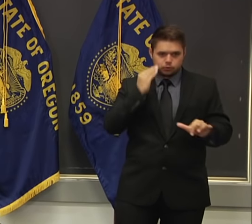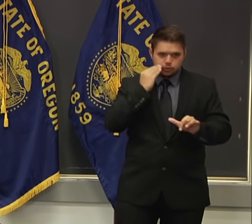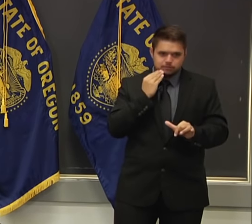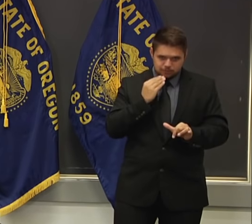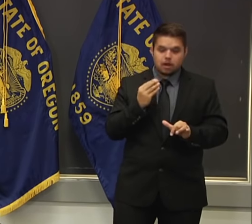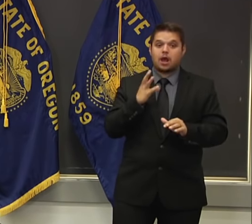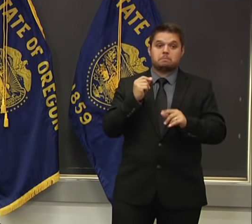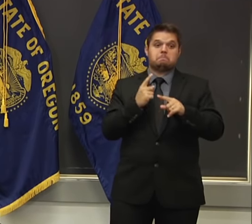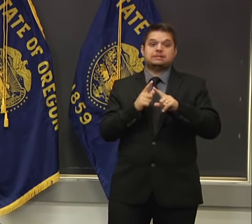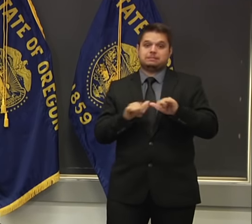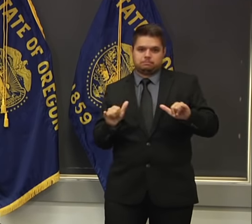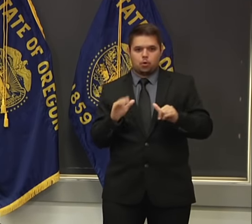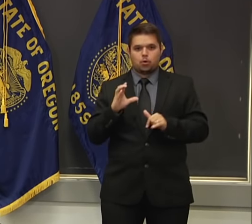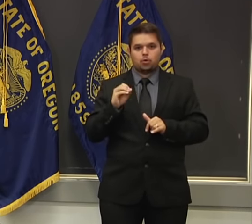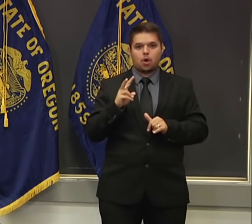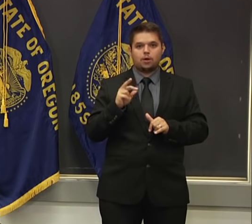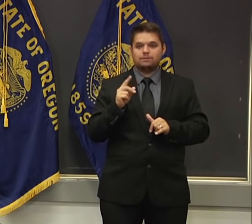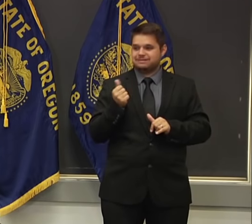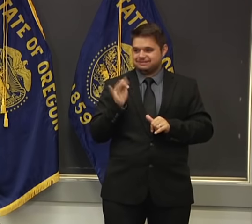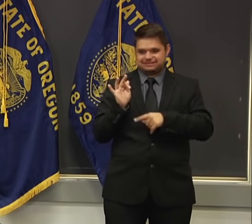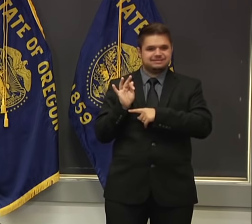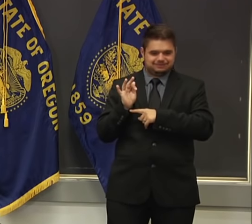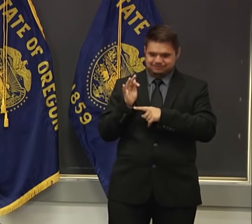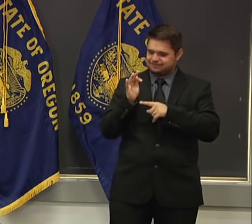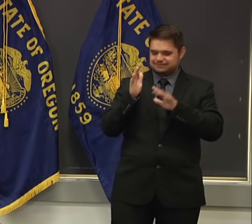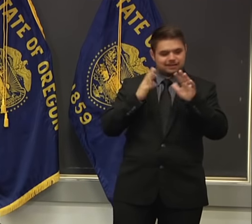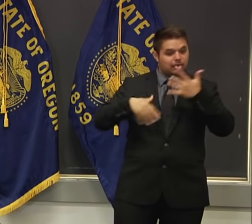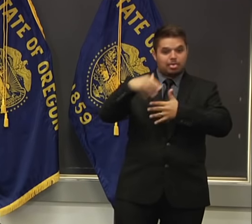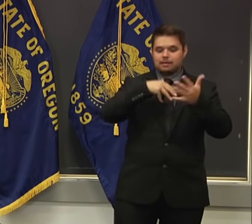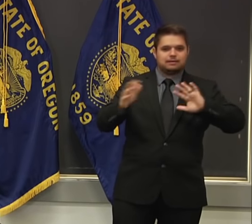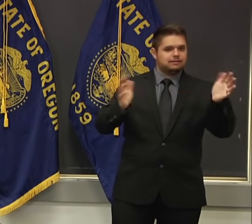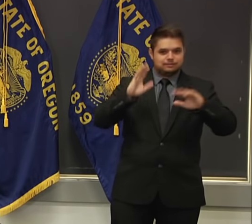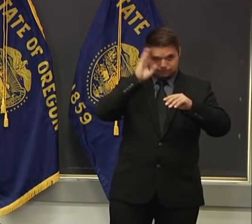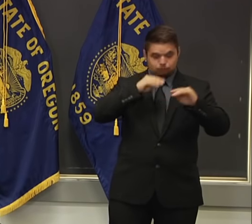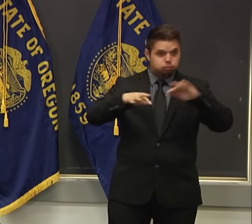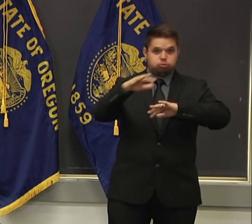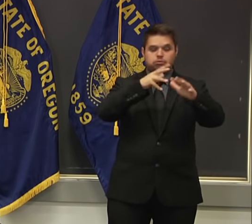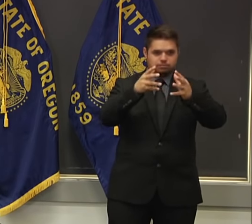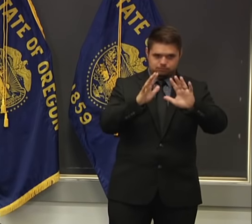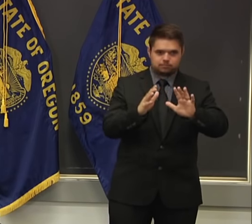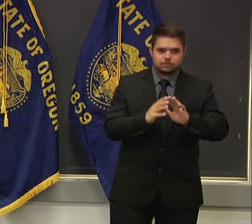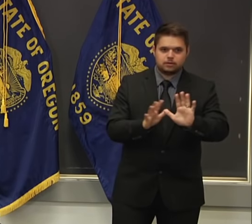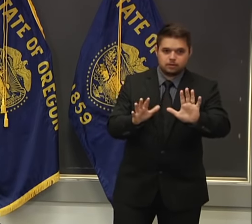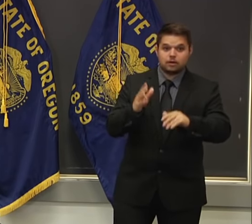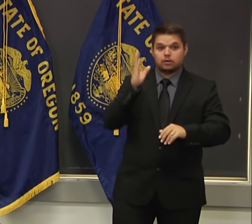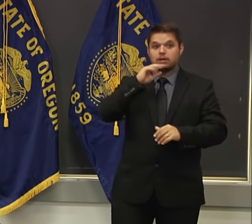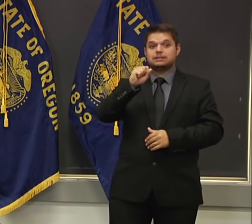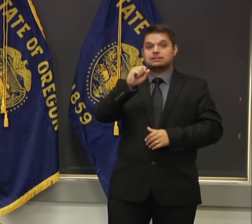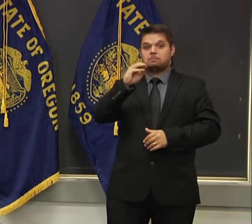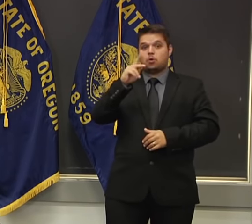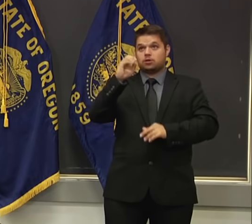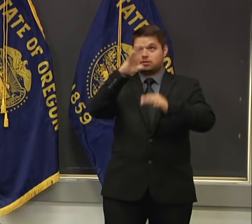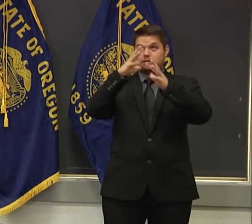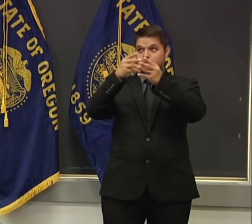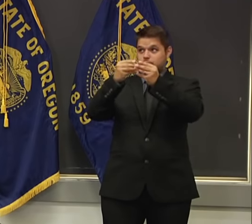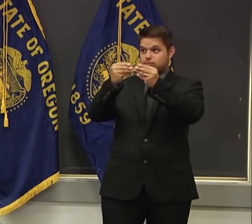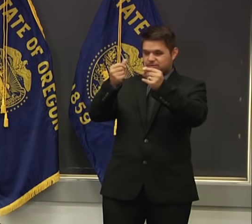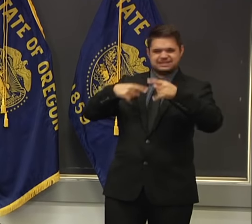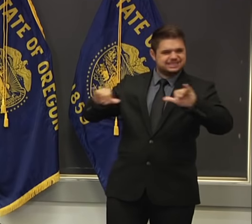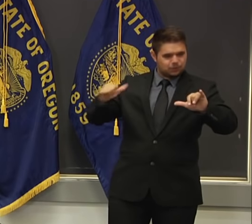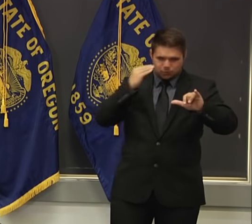home, and the smoke will clear up for most people within a couple days. I'm going to leave it to my colleague from the